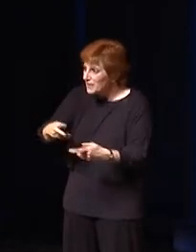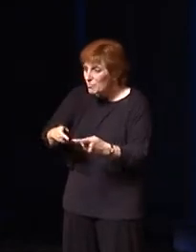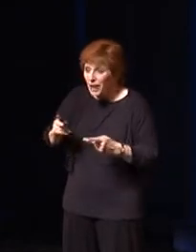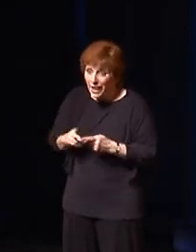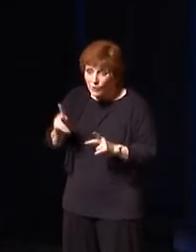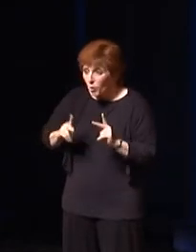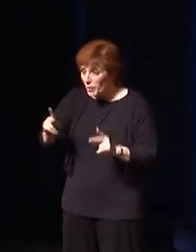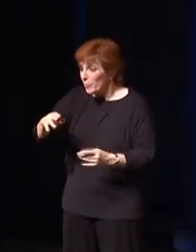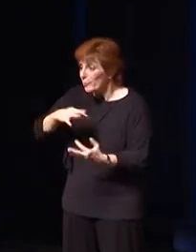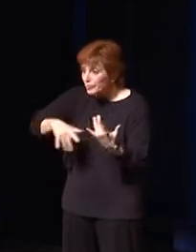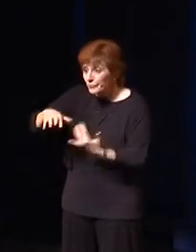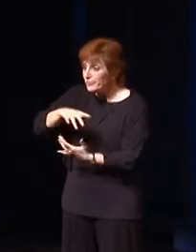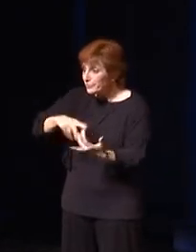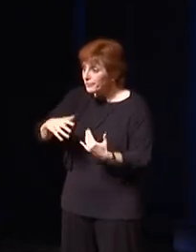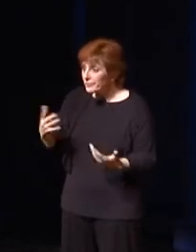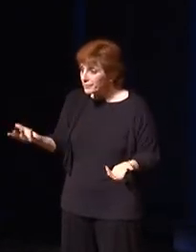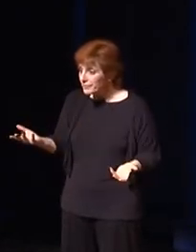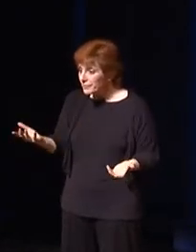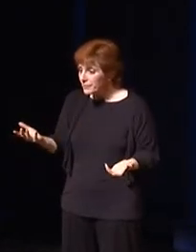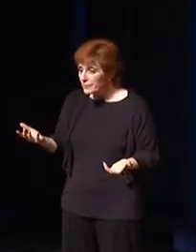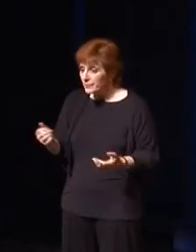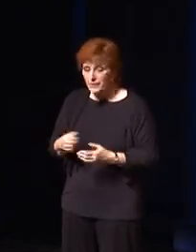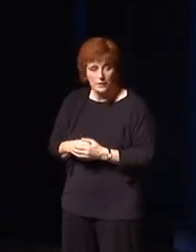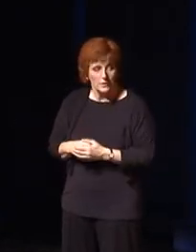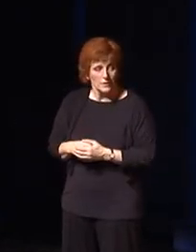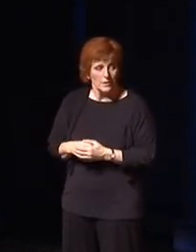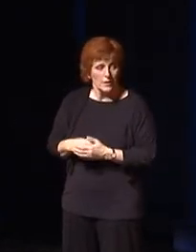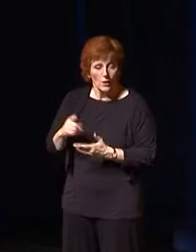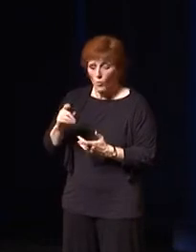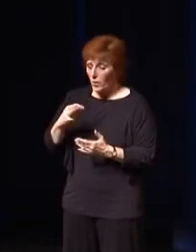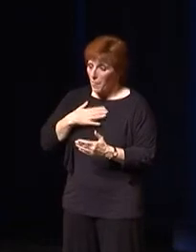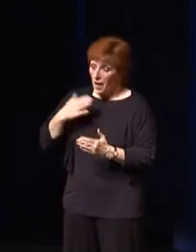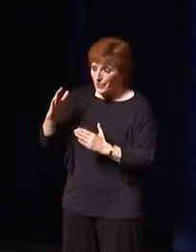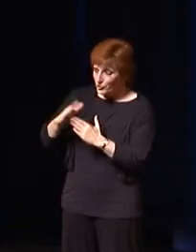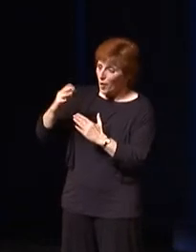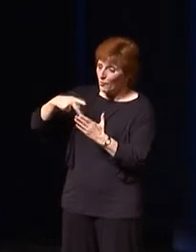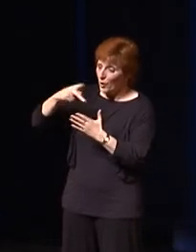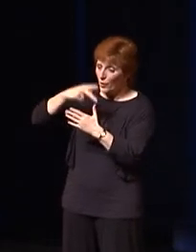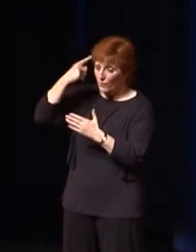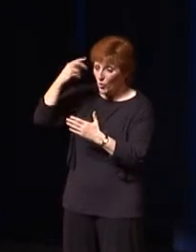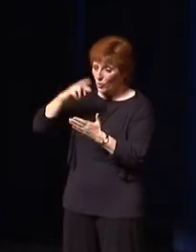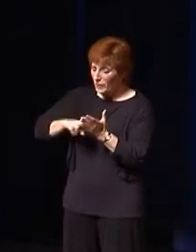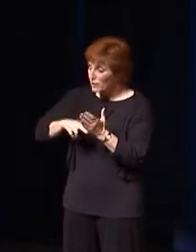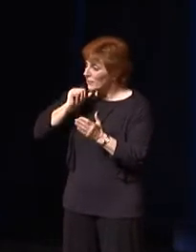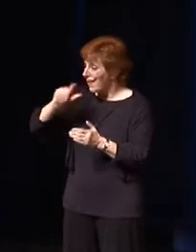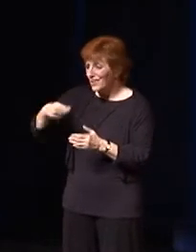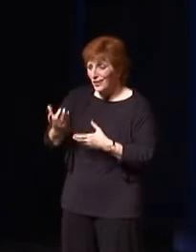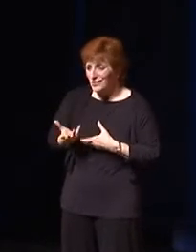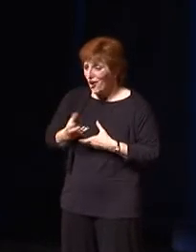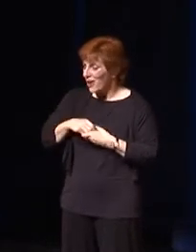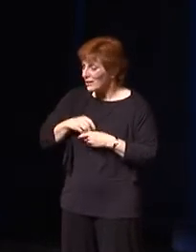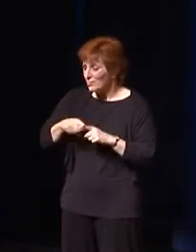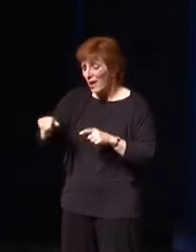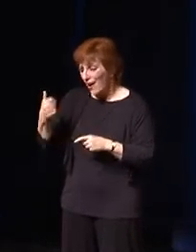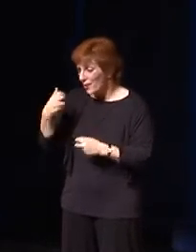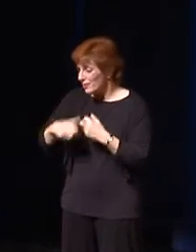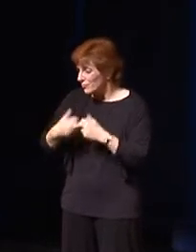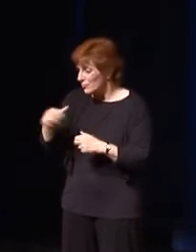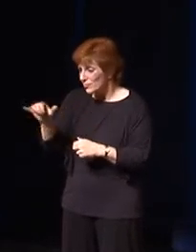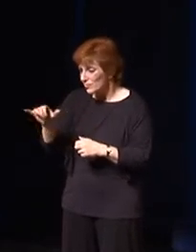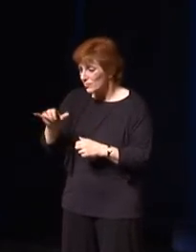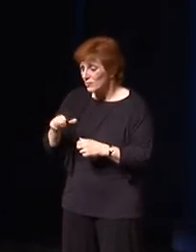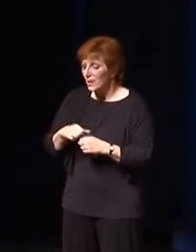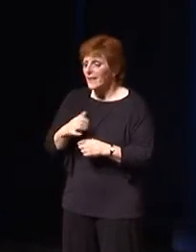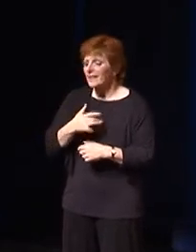where people socialize? You know, one of my top priorities in research, not just for autism, but for a lot of other disorders as well, is